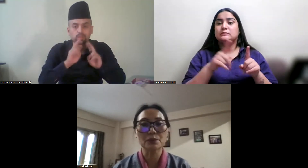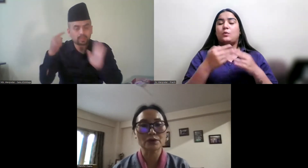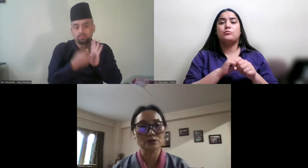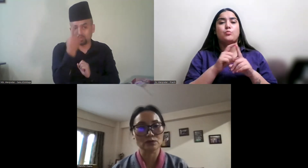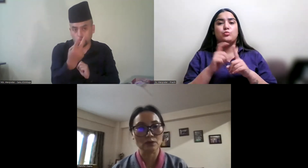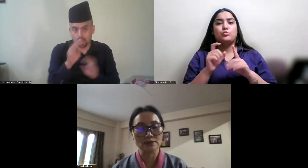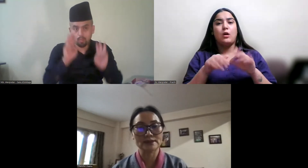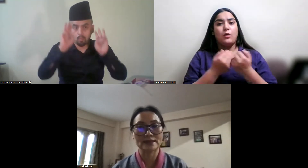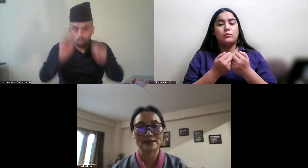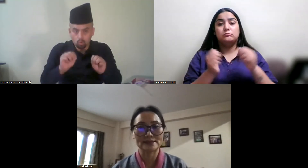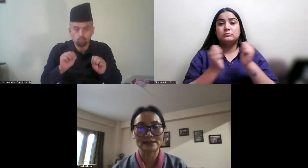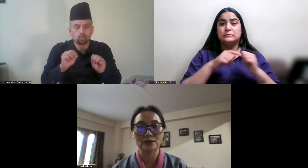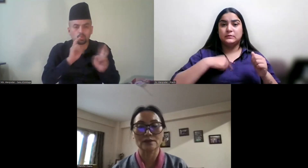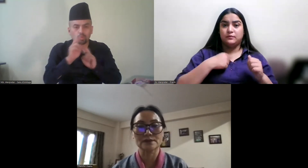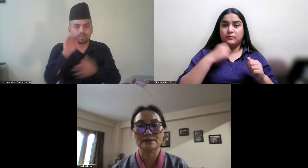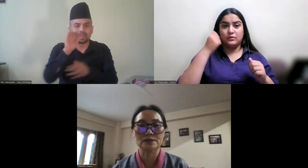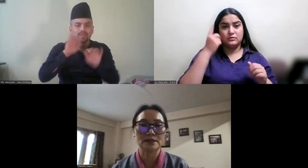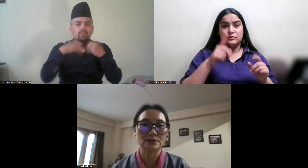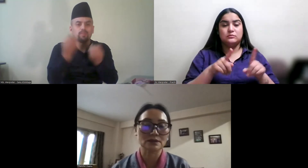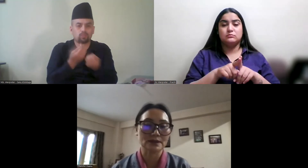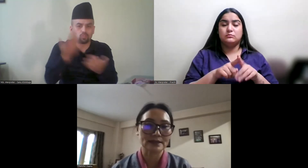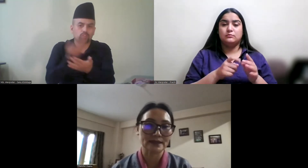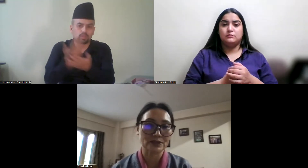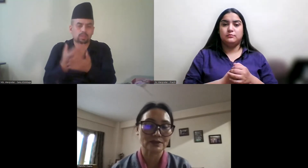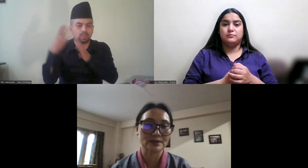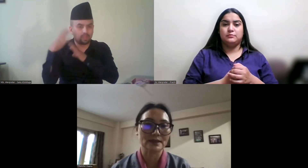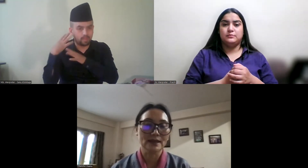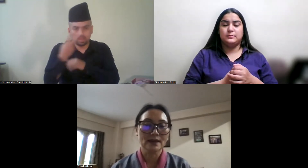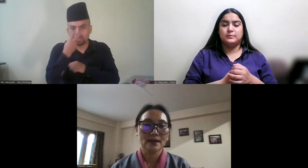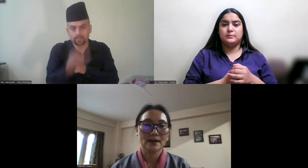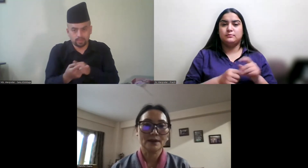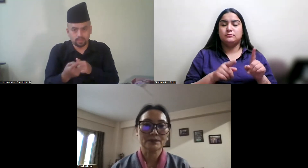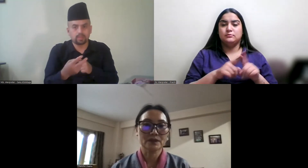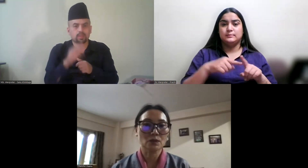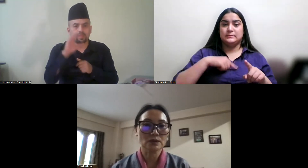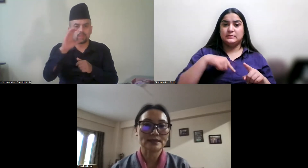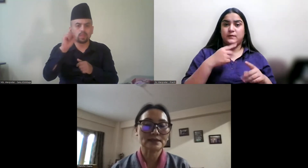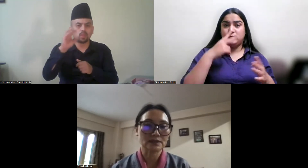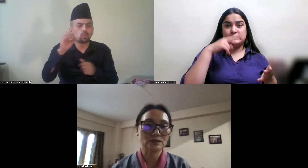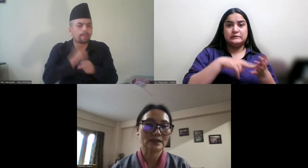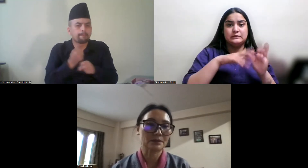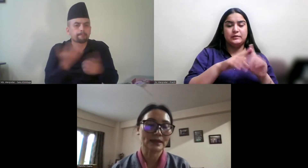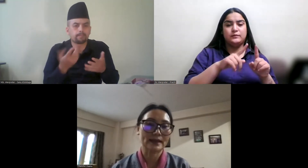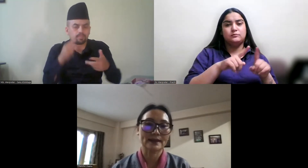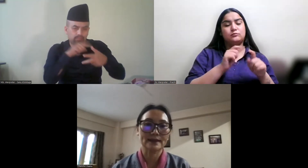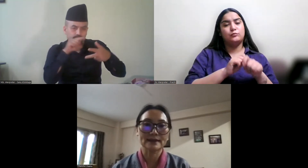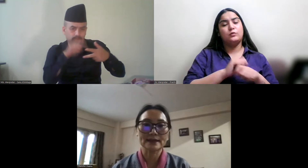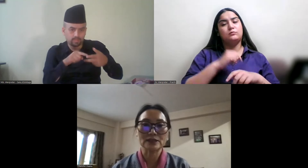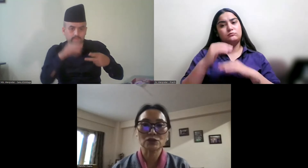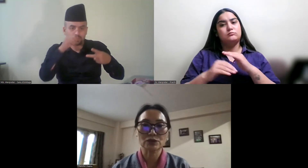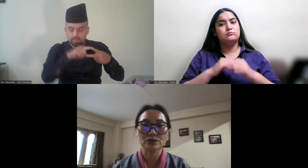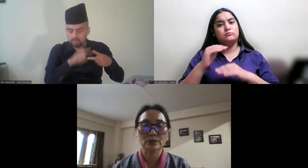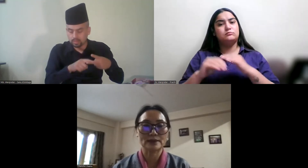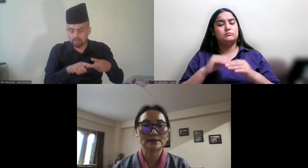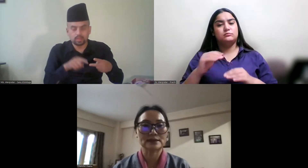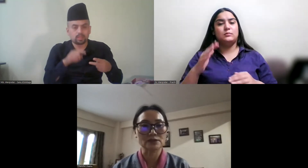two important roles that I see of civil society organizations, the role that CSOs can play in linking